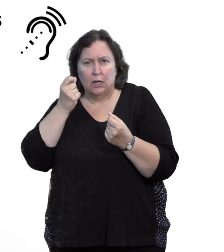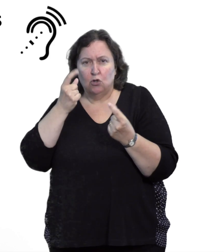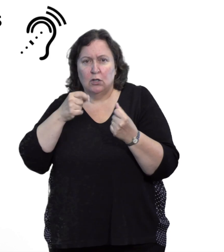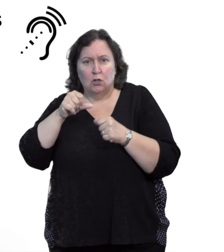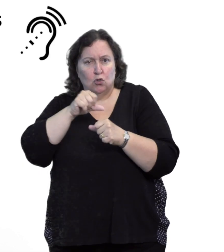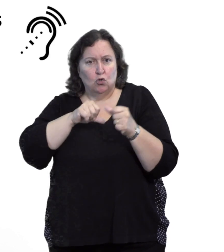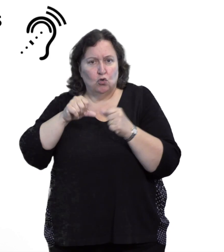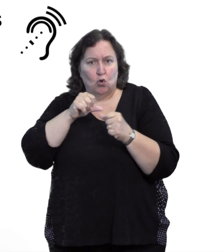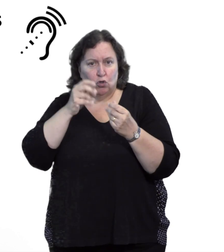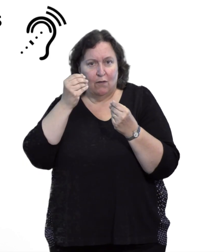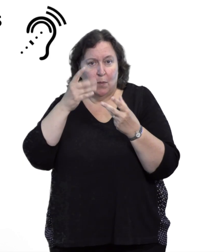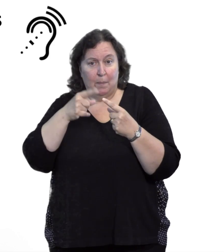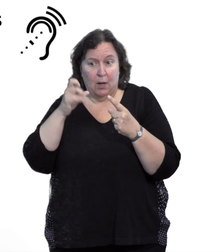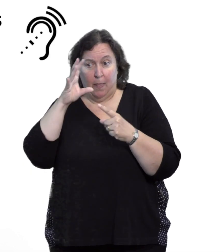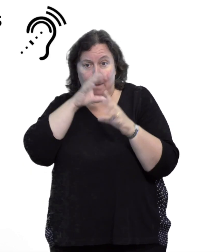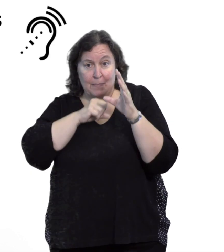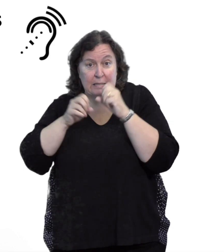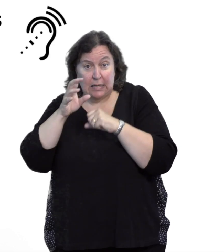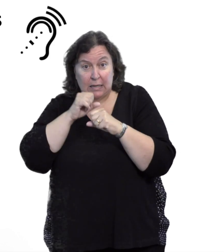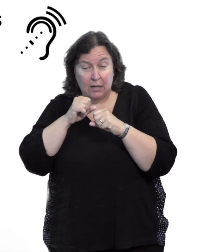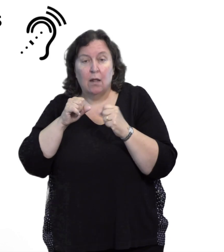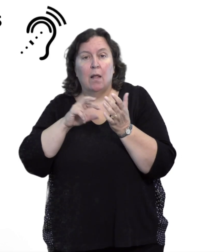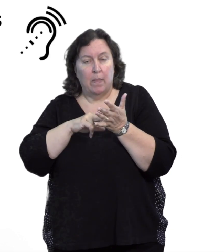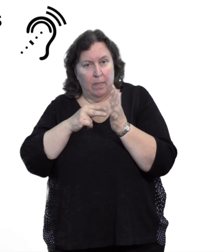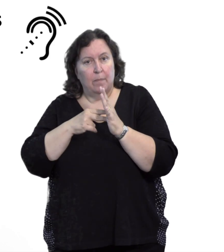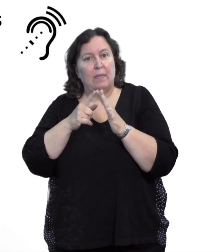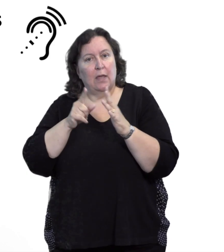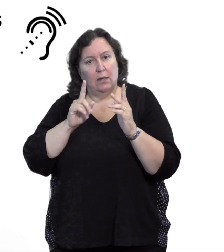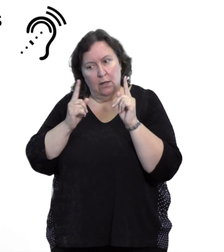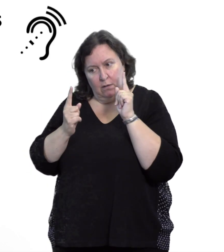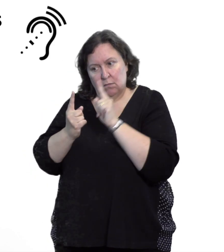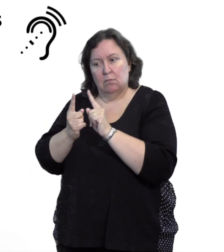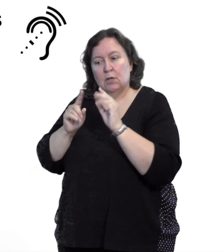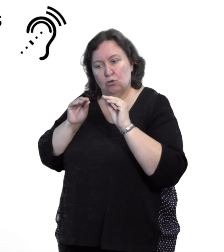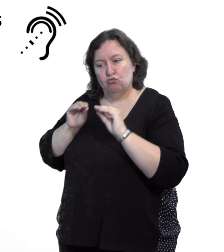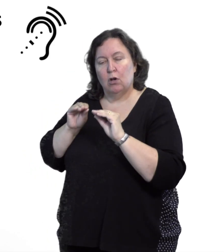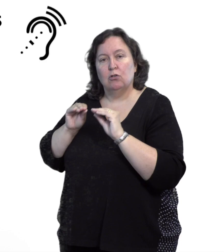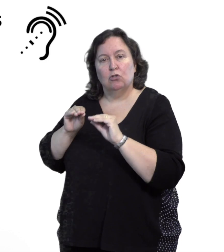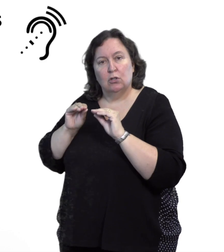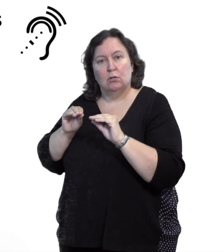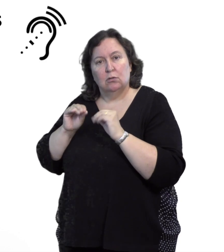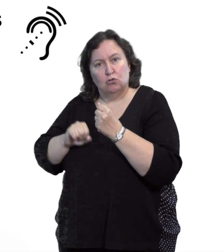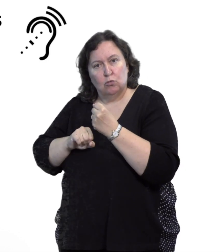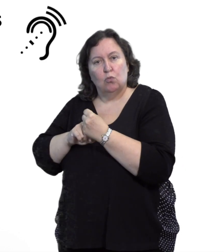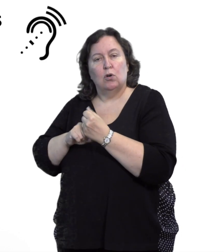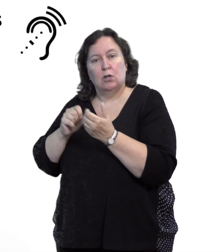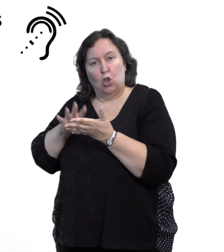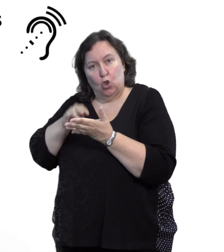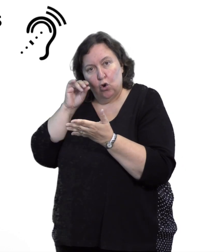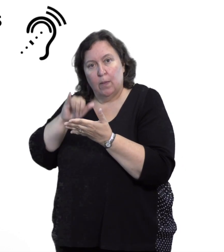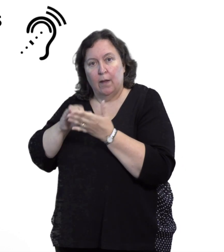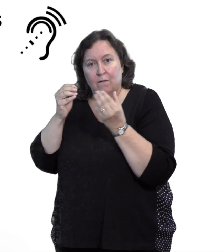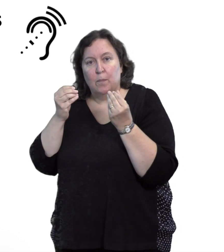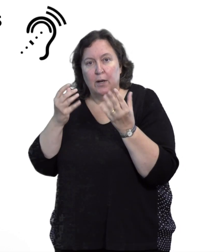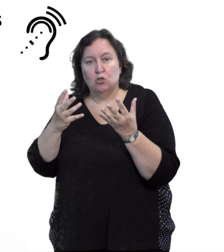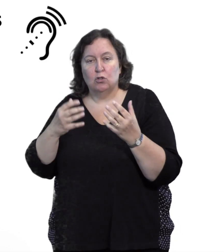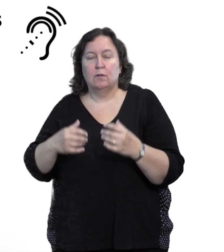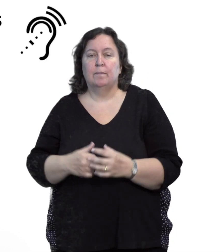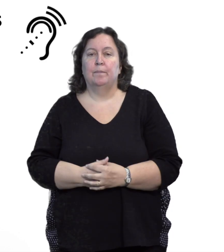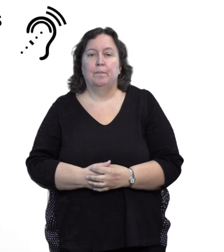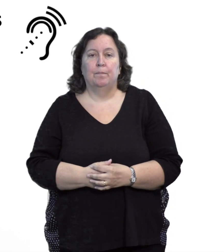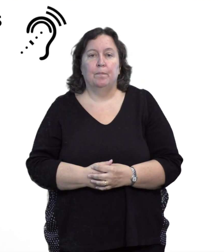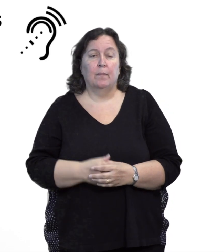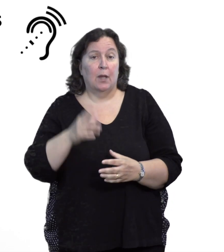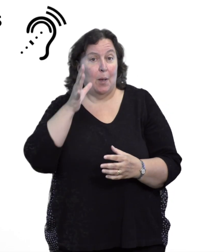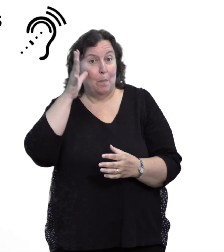they're missing it, then this means they will need instruction and support to learn that information. Parents also have to remember